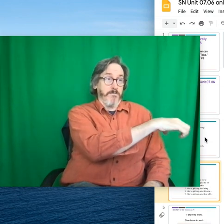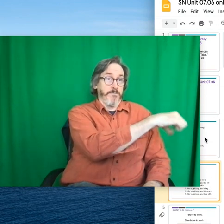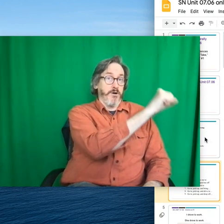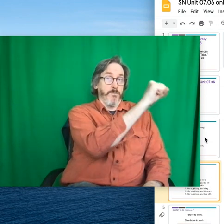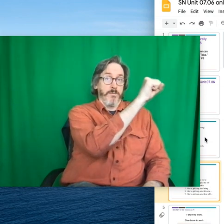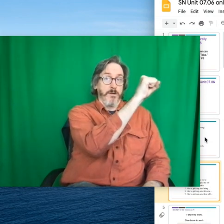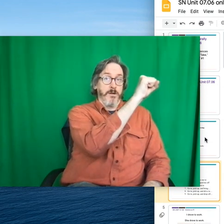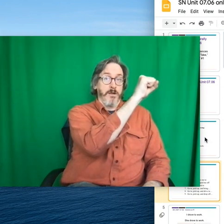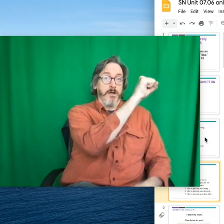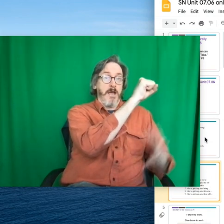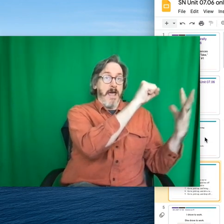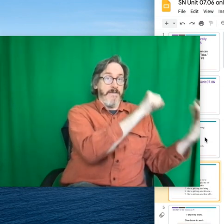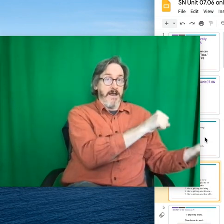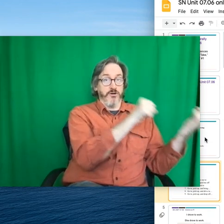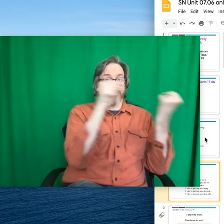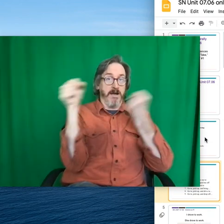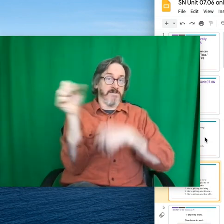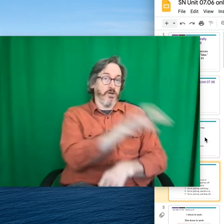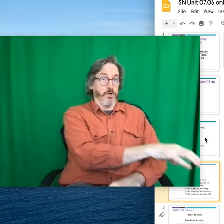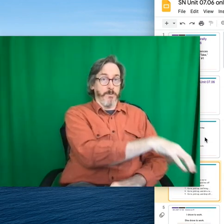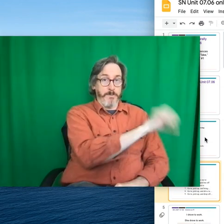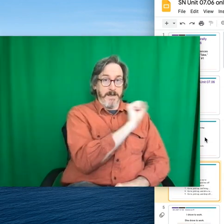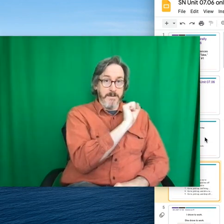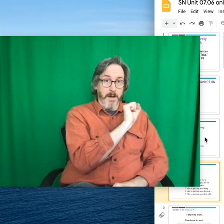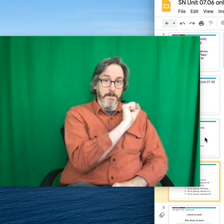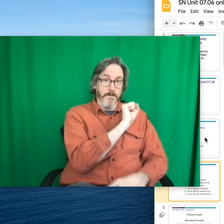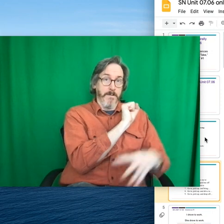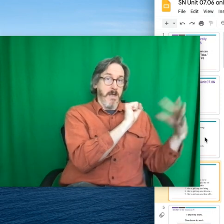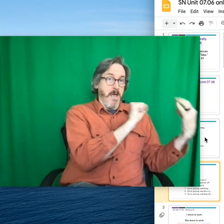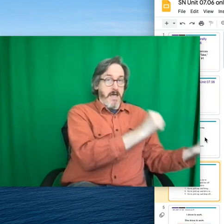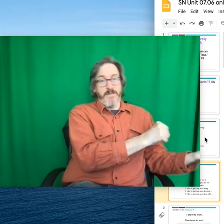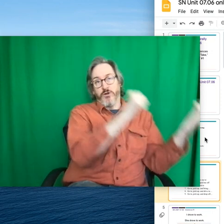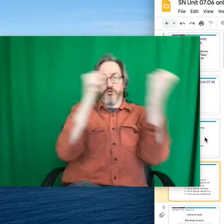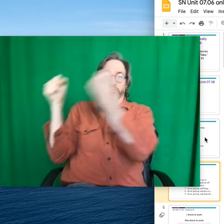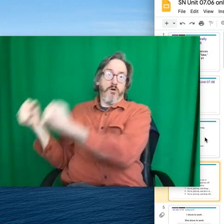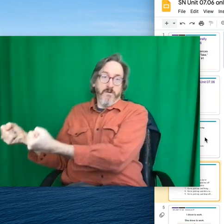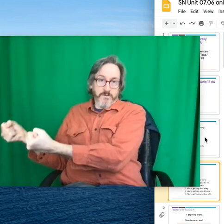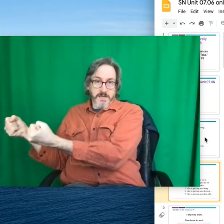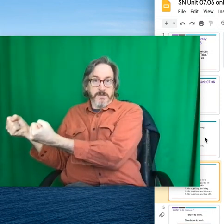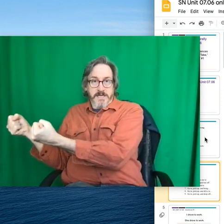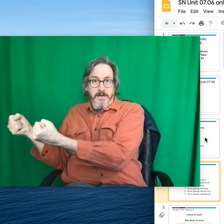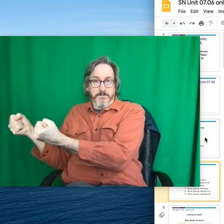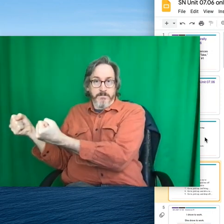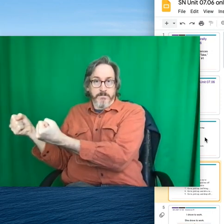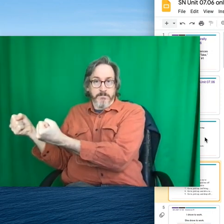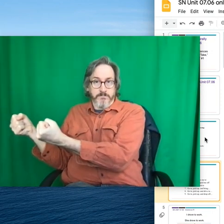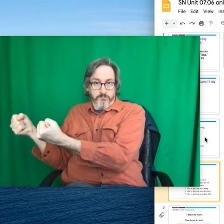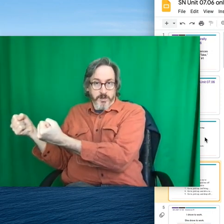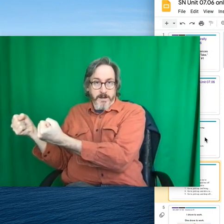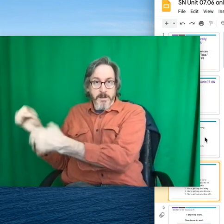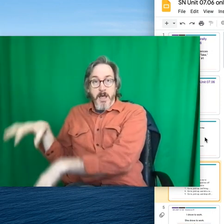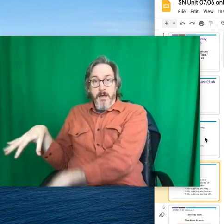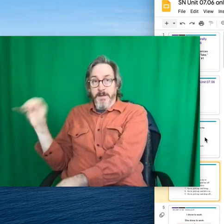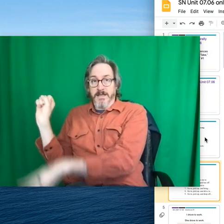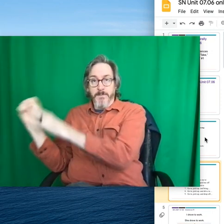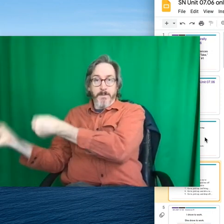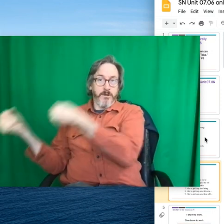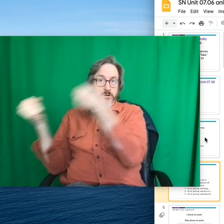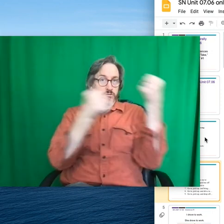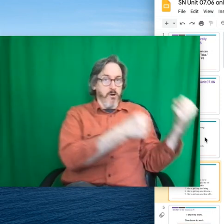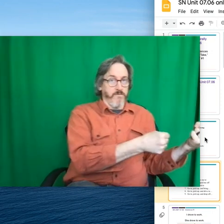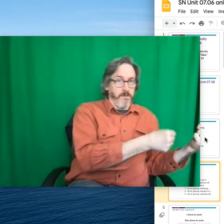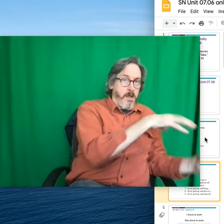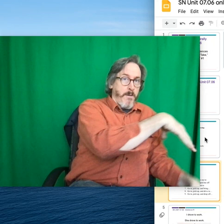side, boom, and then drive. So you picked them up and then you drove over to the other side. Okay. Pick them